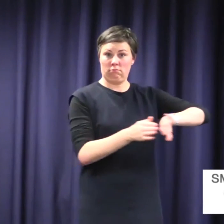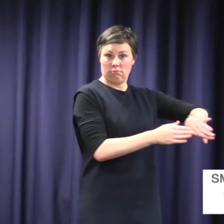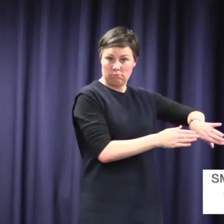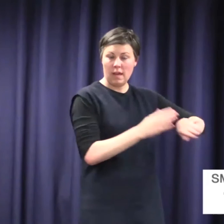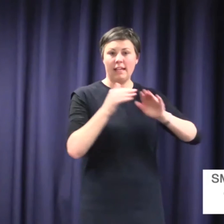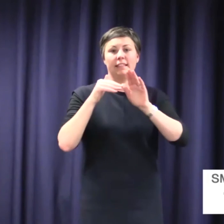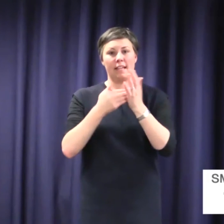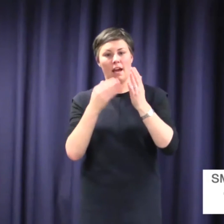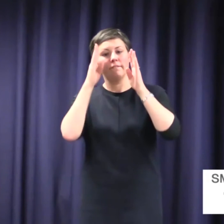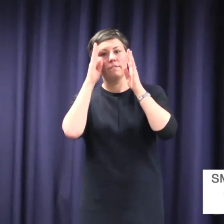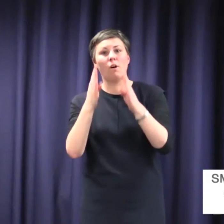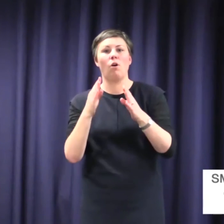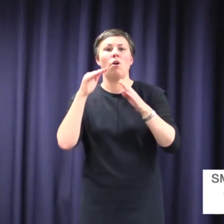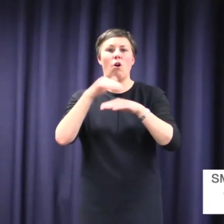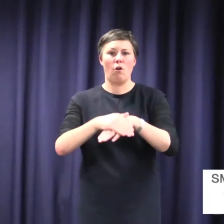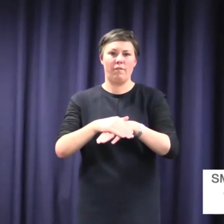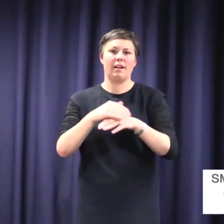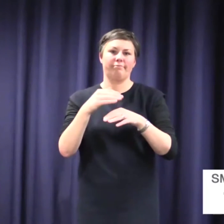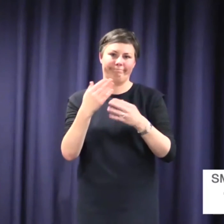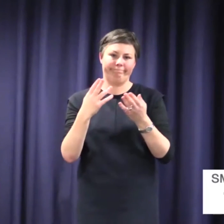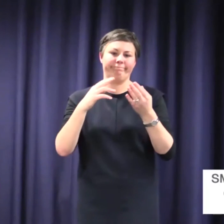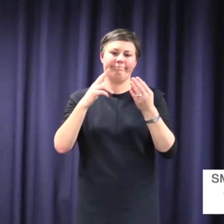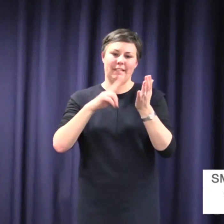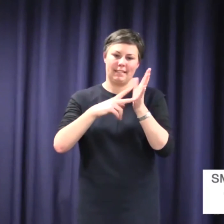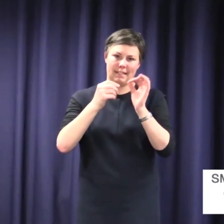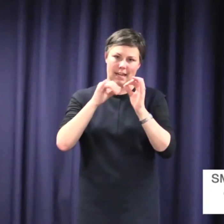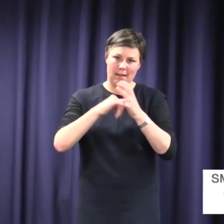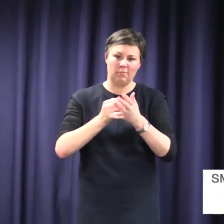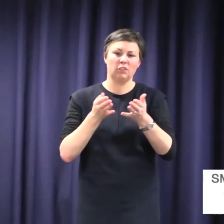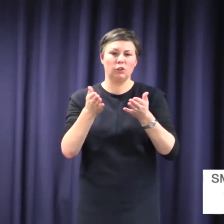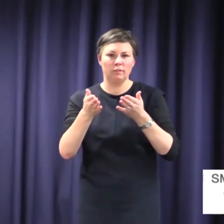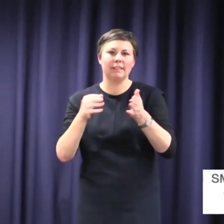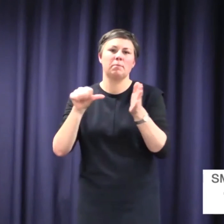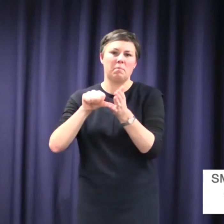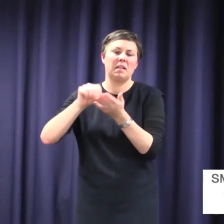and questions that we've received in regarding the funding.